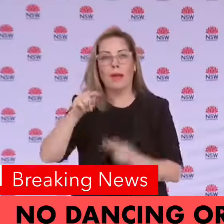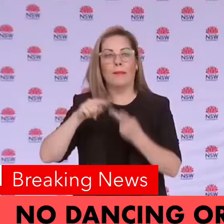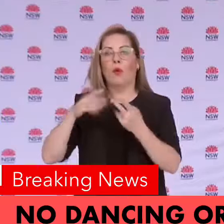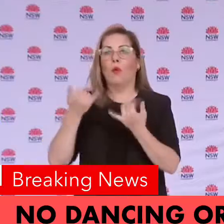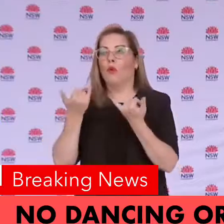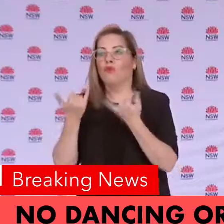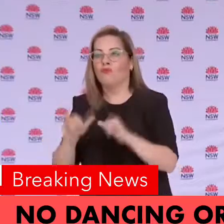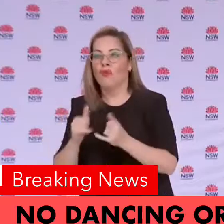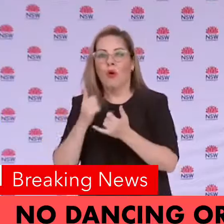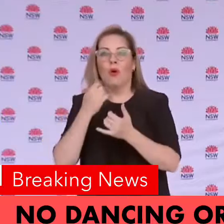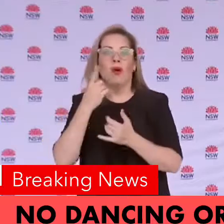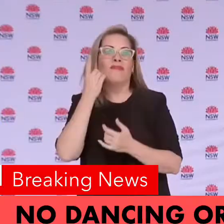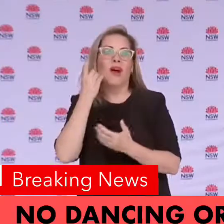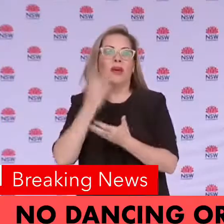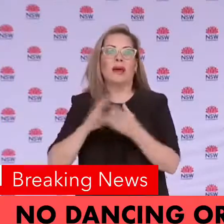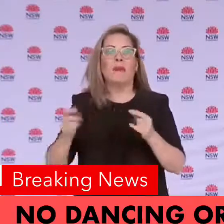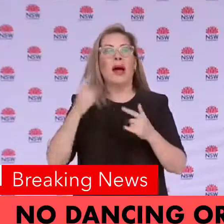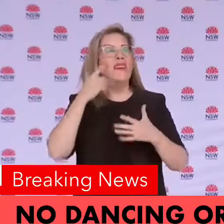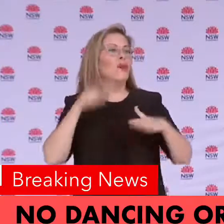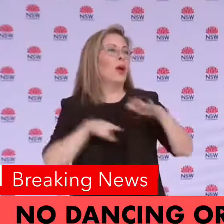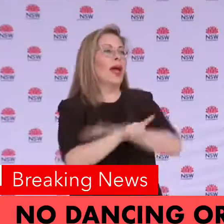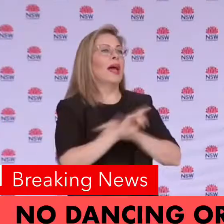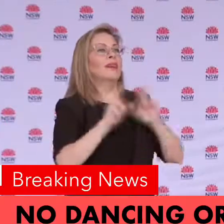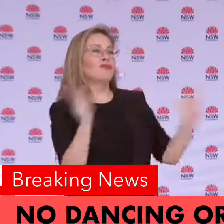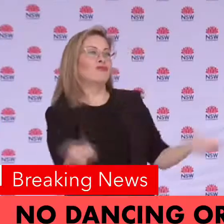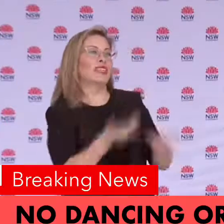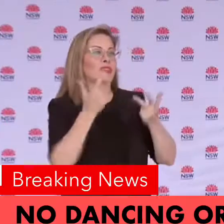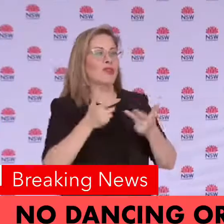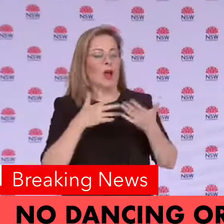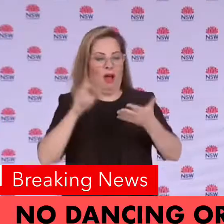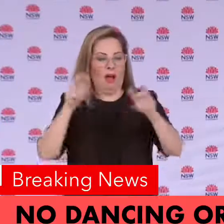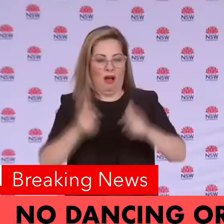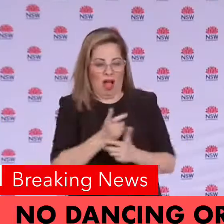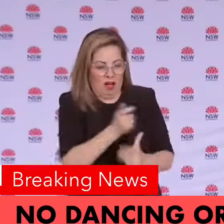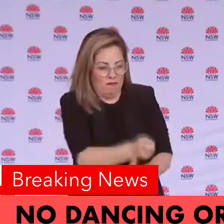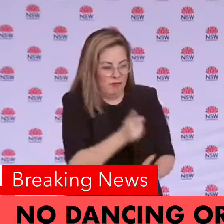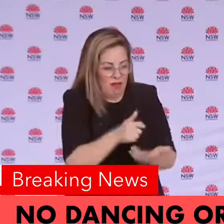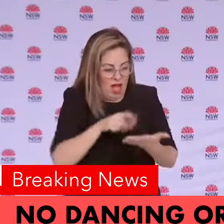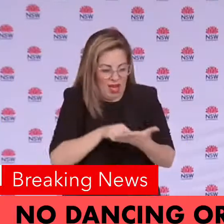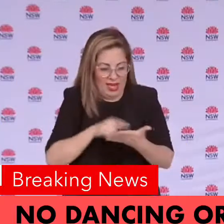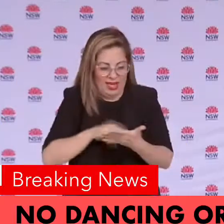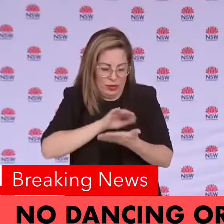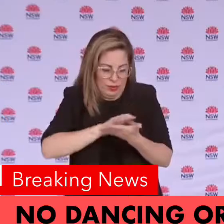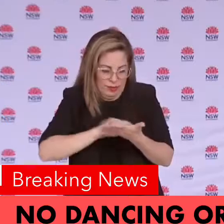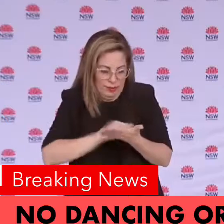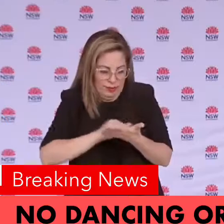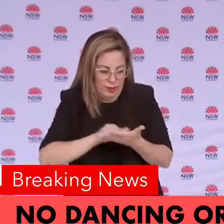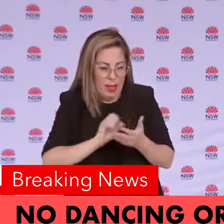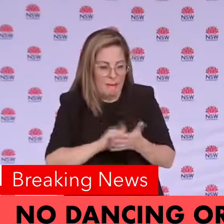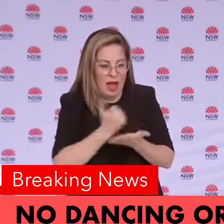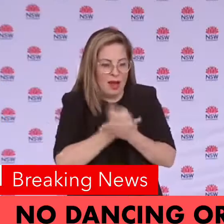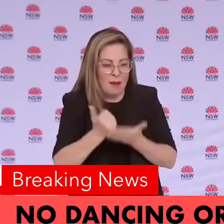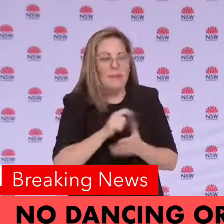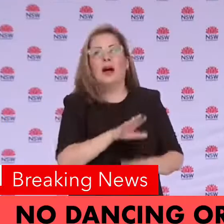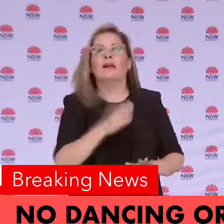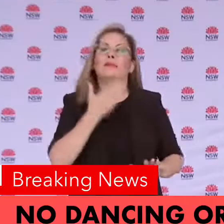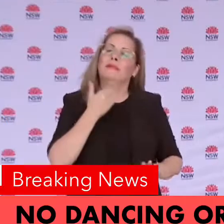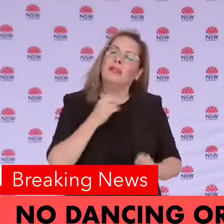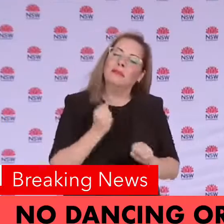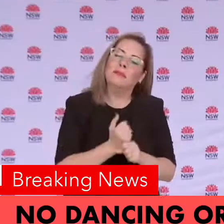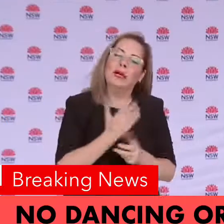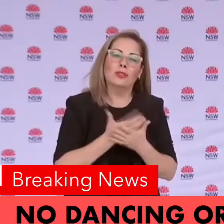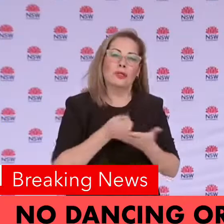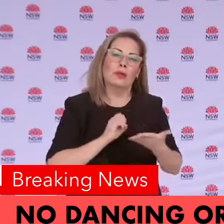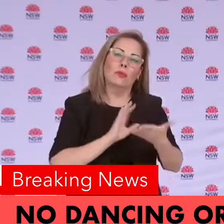I can understand that when people are out, they're not thinking about that, but if people could just be particularly attentive. And I would like to say